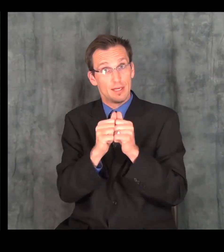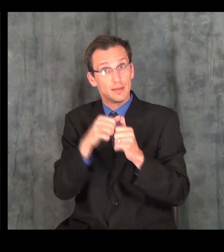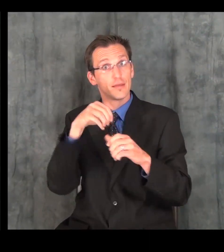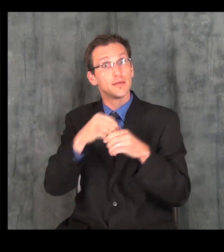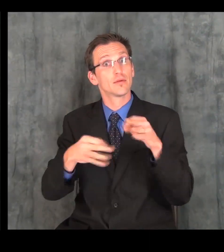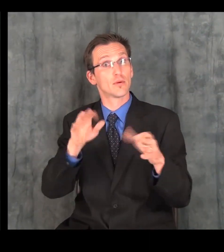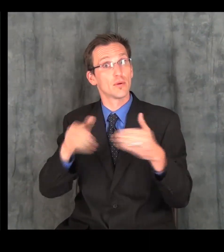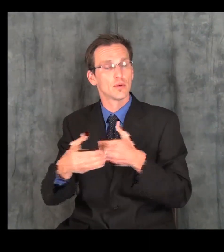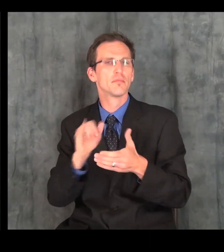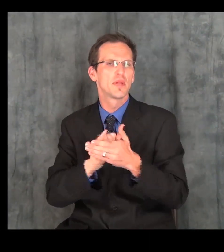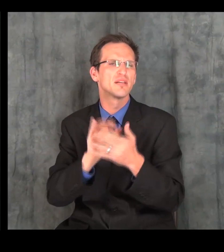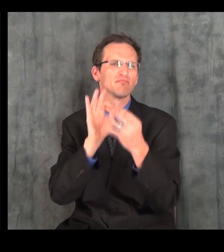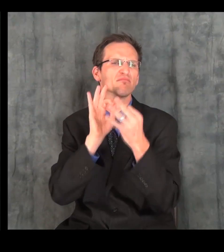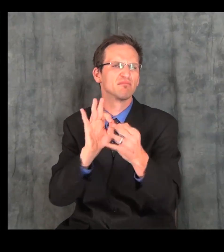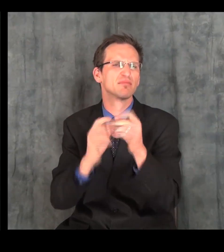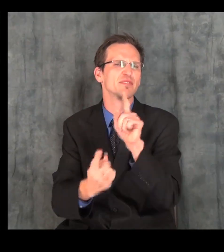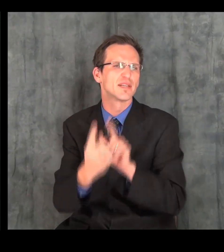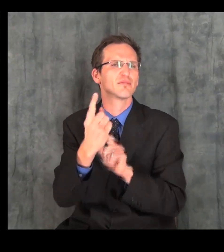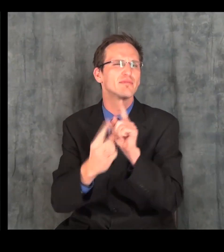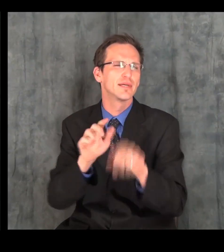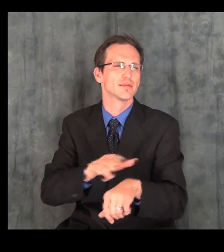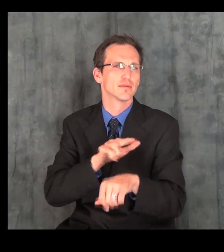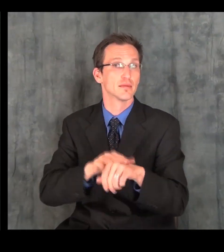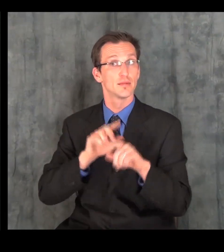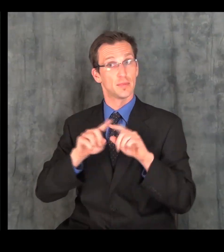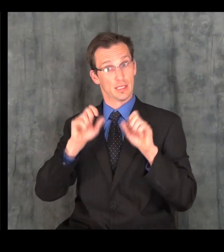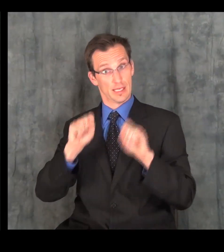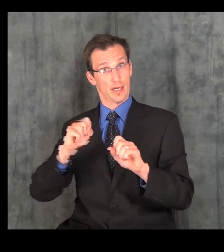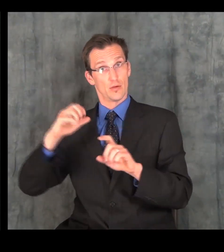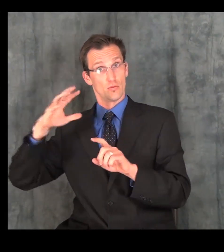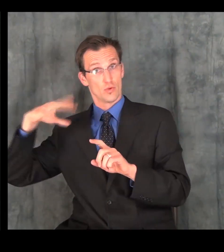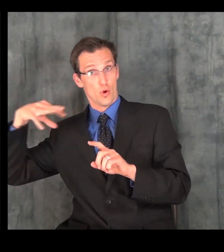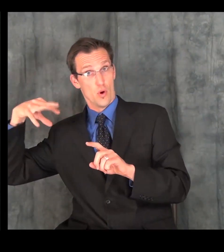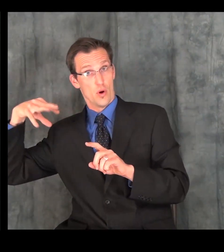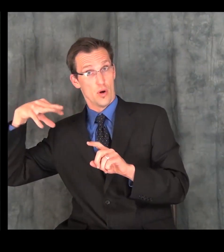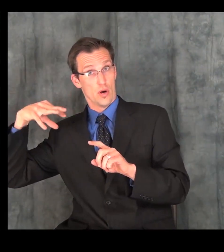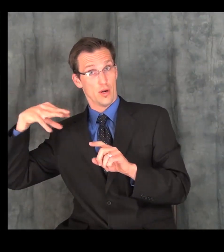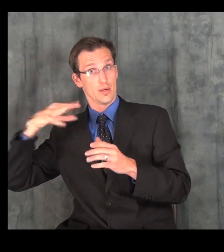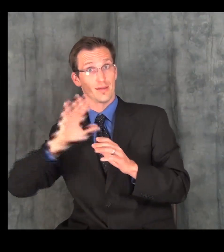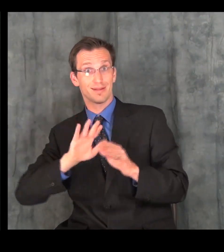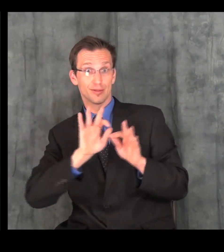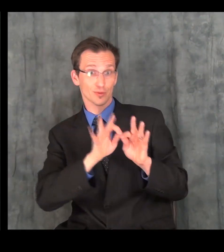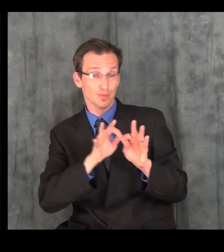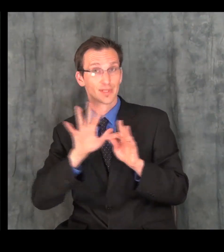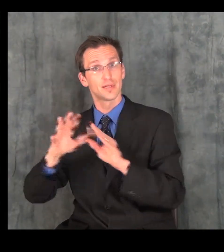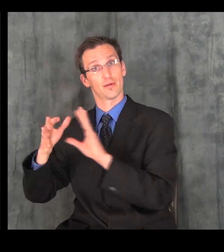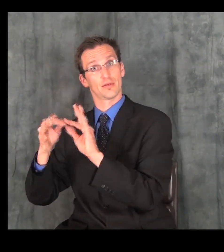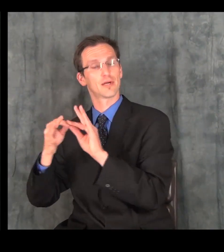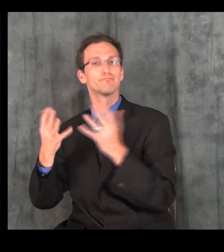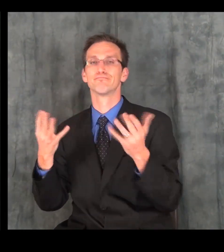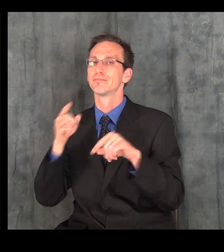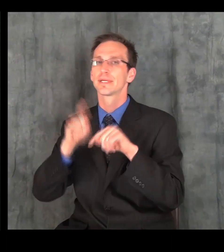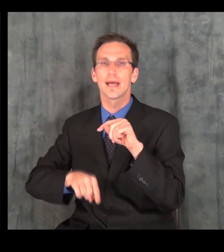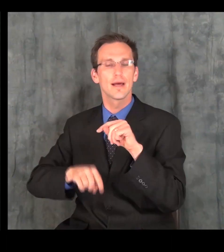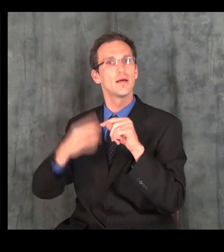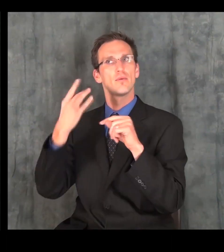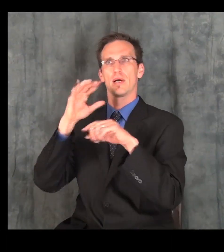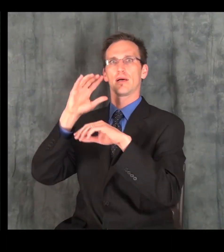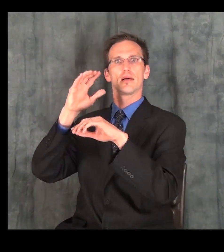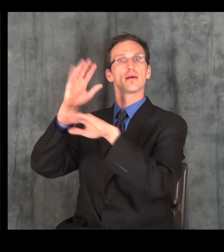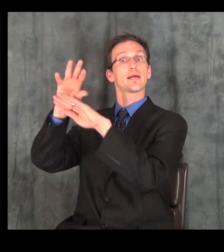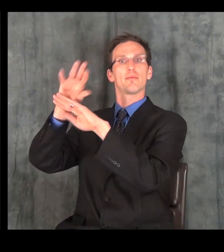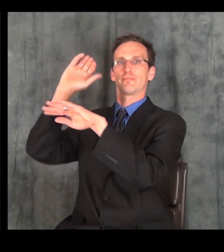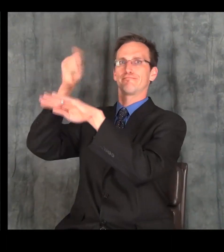they're face to face, there's no way to actually record those interactions because the camera is fixed. So even if you wanted to use the AVL facility